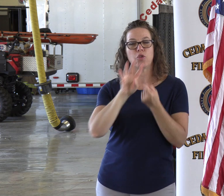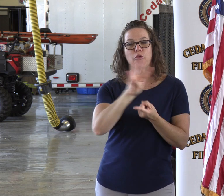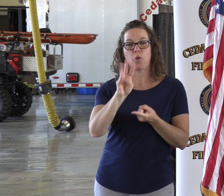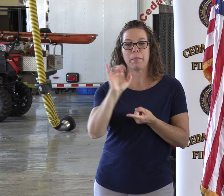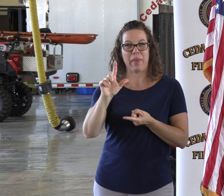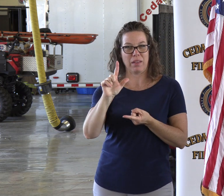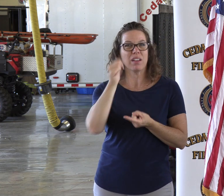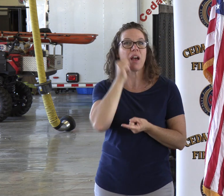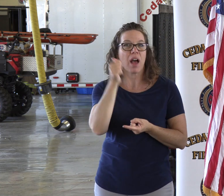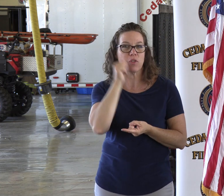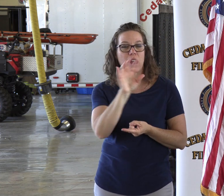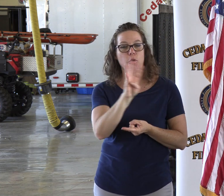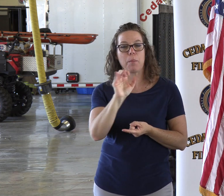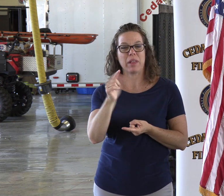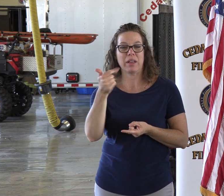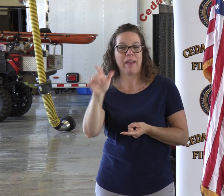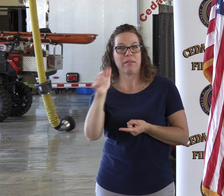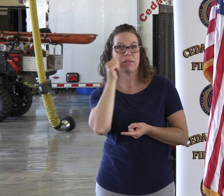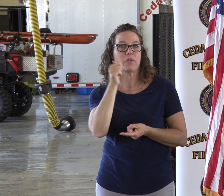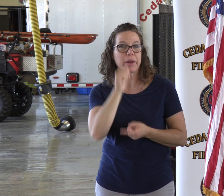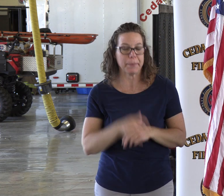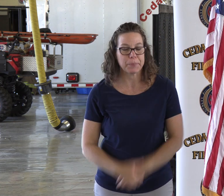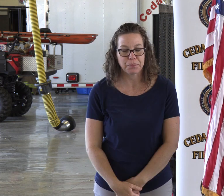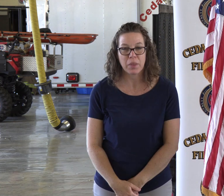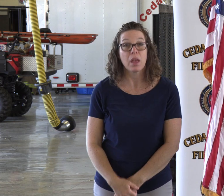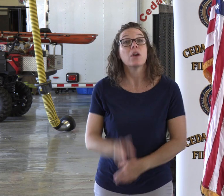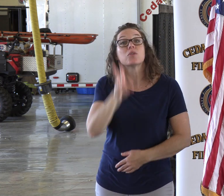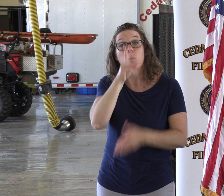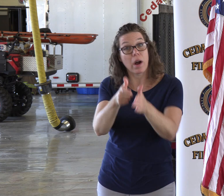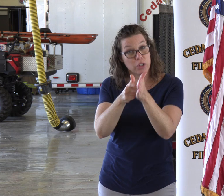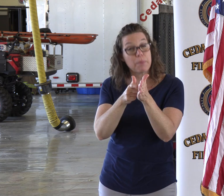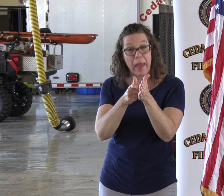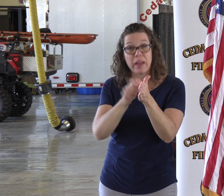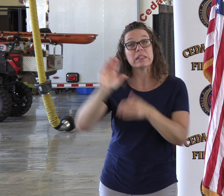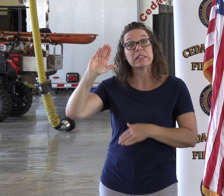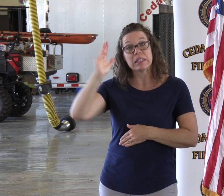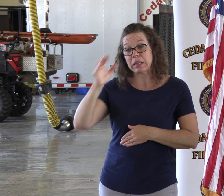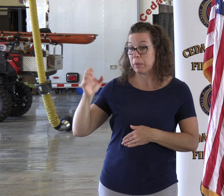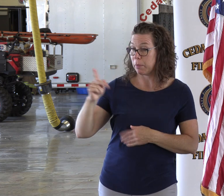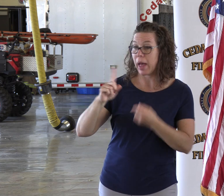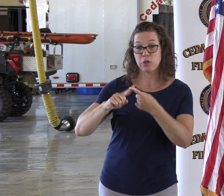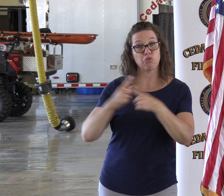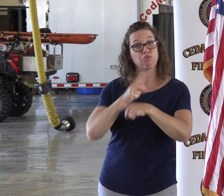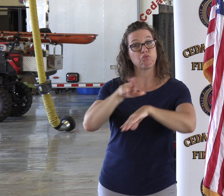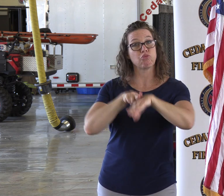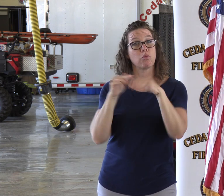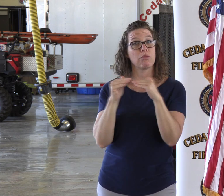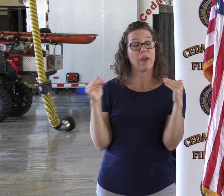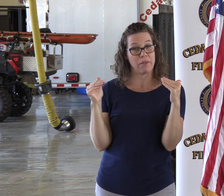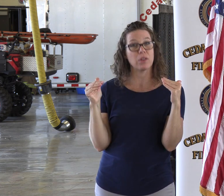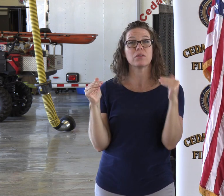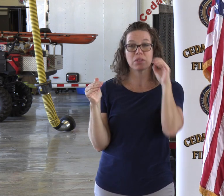gallons per day at present. Demand for water has also returned to typical levels.